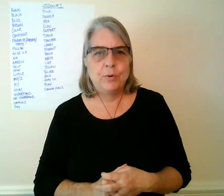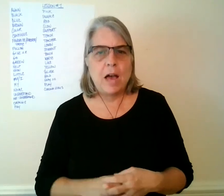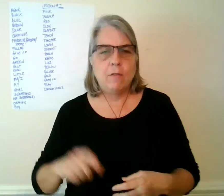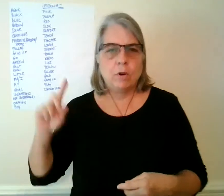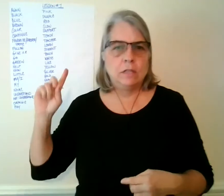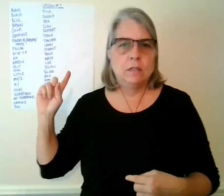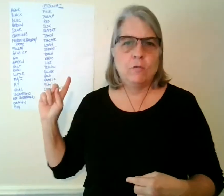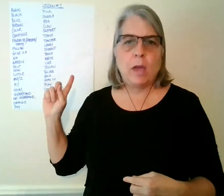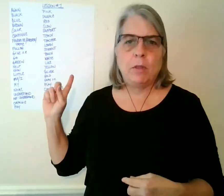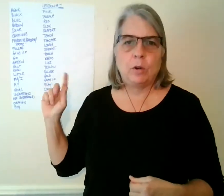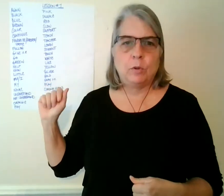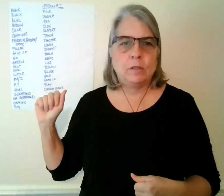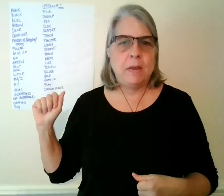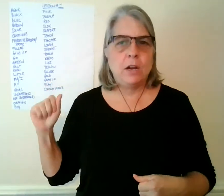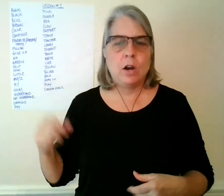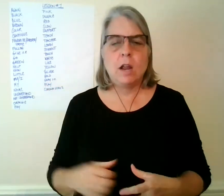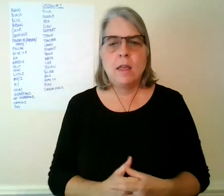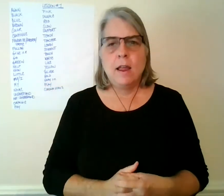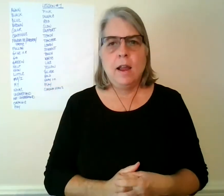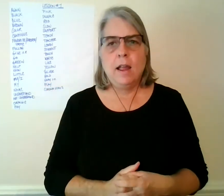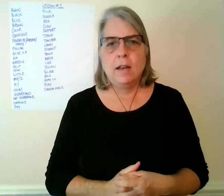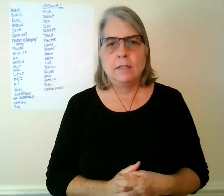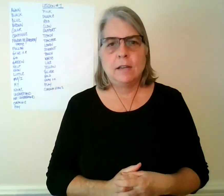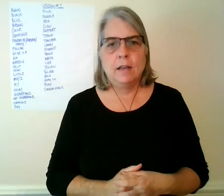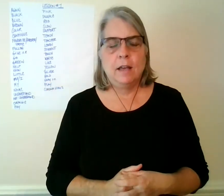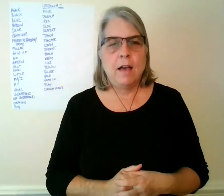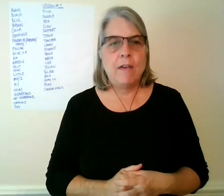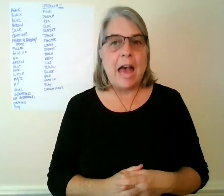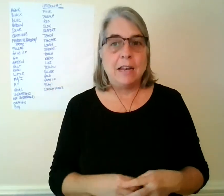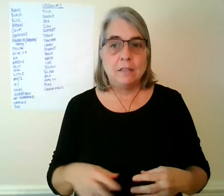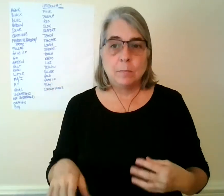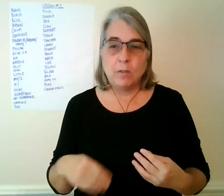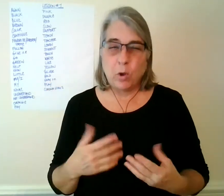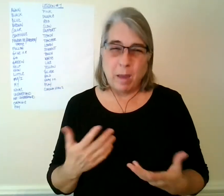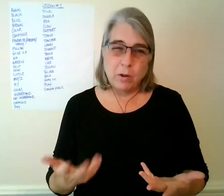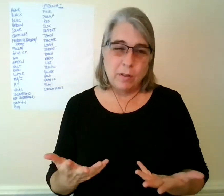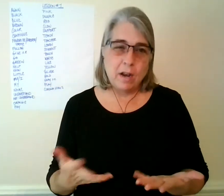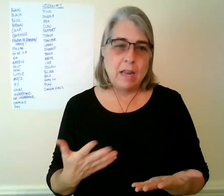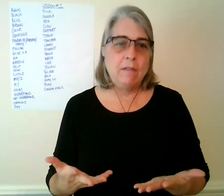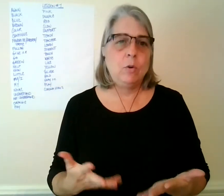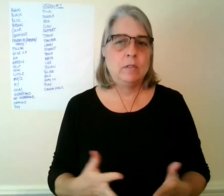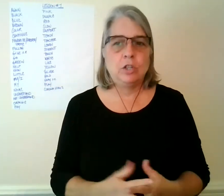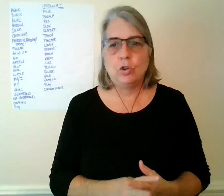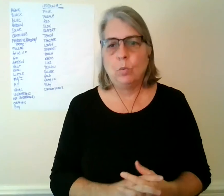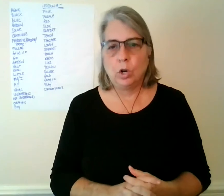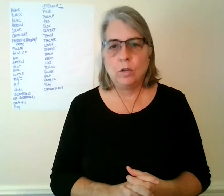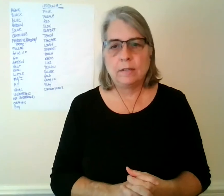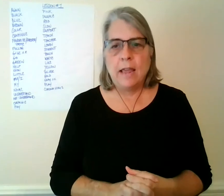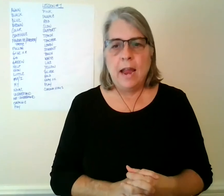So I've written the vocabulary words up here, and I've added some of the vocabulary that I gave you as additional words.